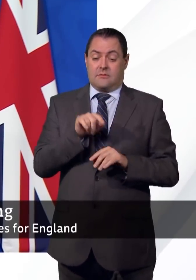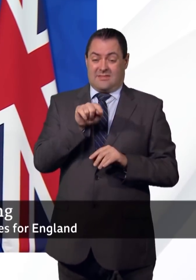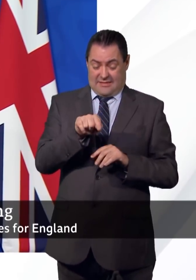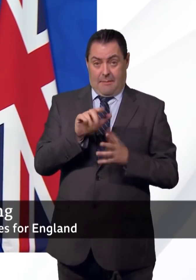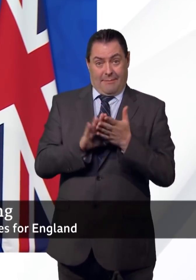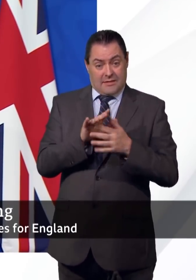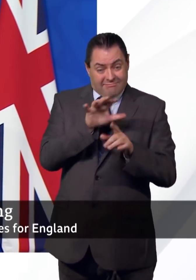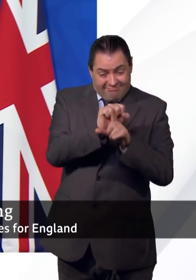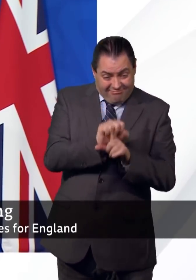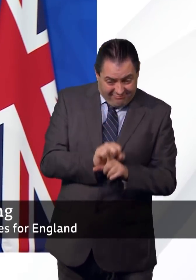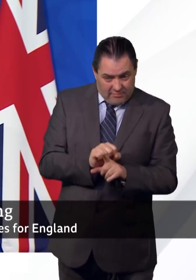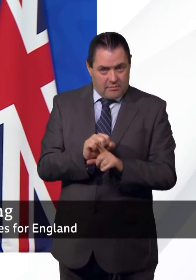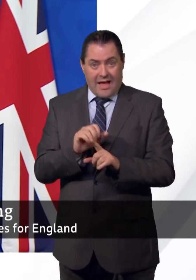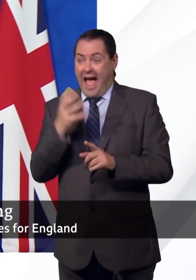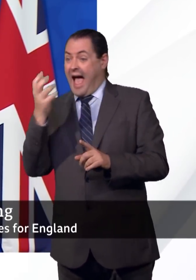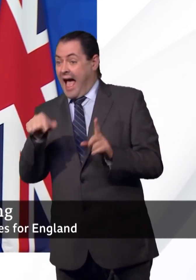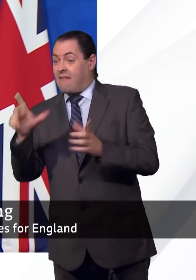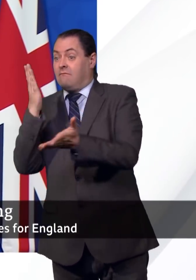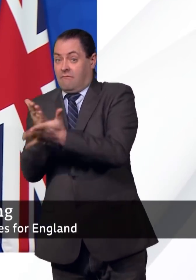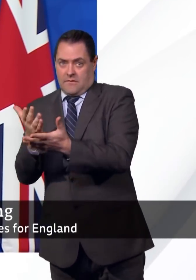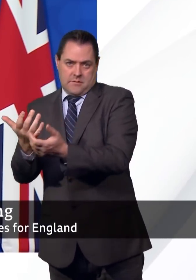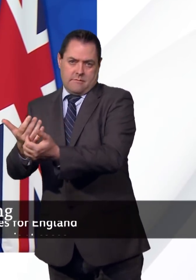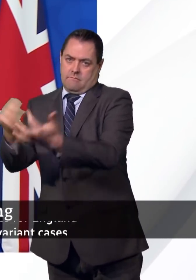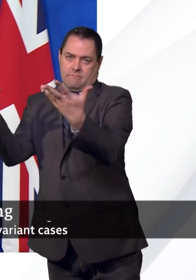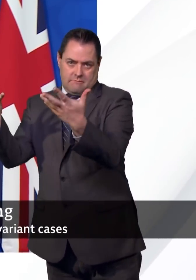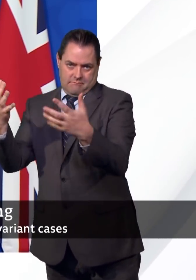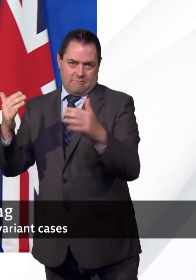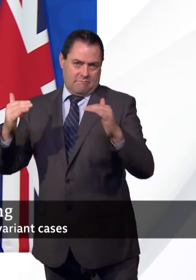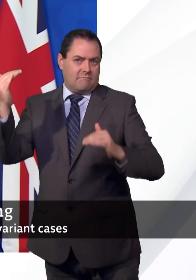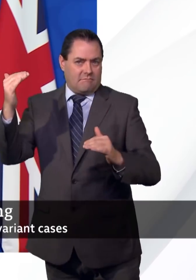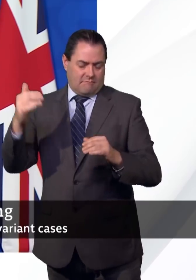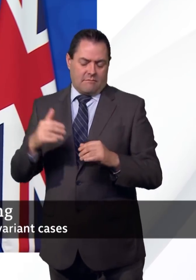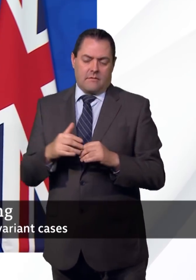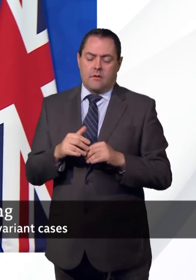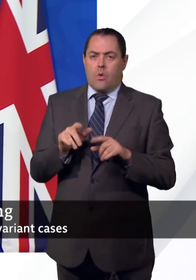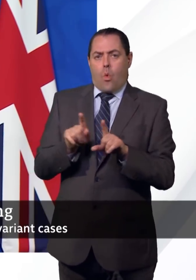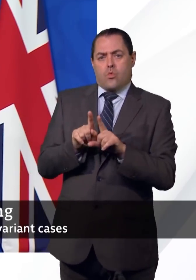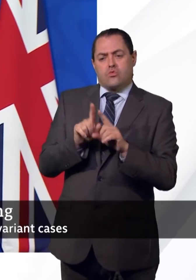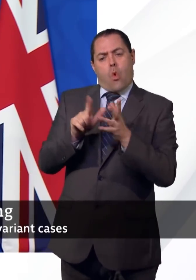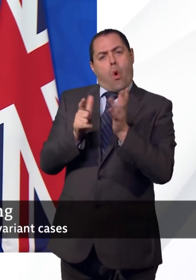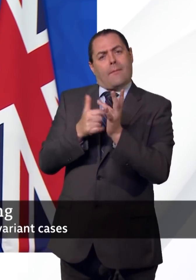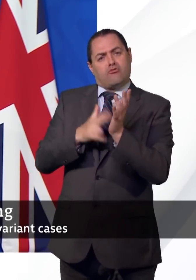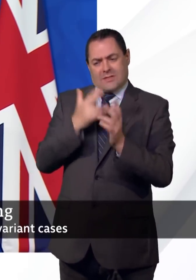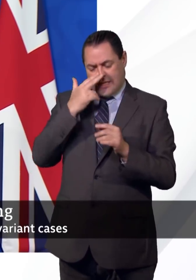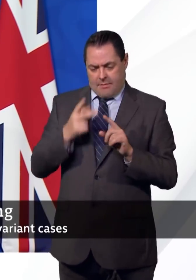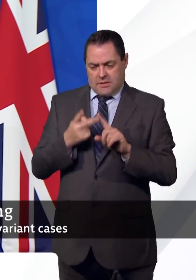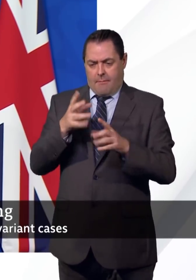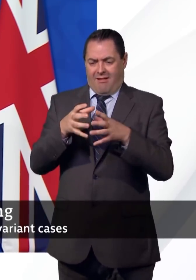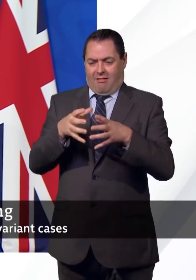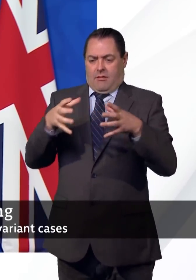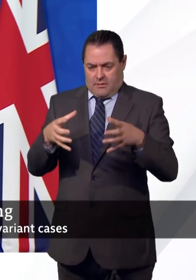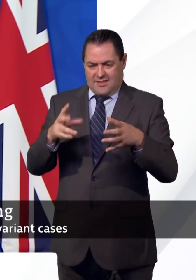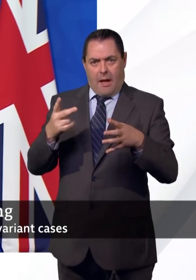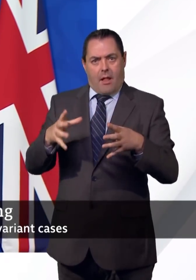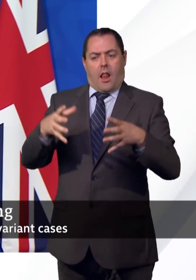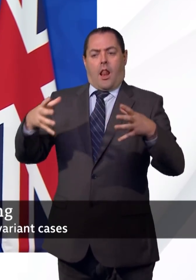be much higher. Most worryingly, there is evidence that the doubling time of Omicron in the UK could currently